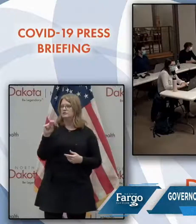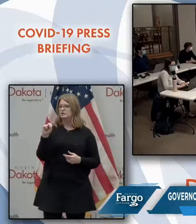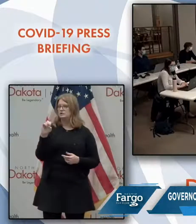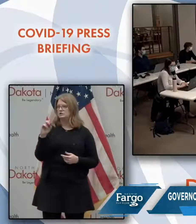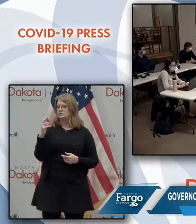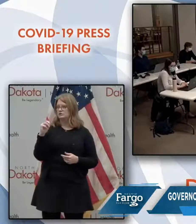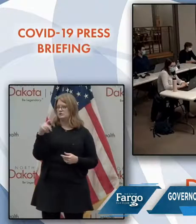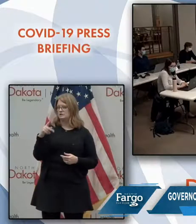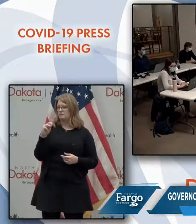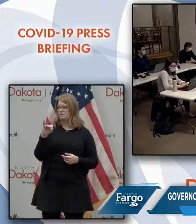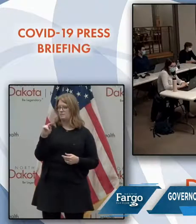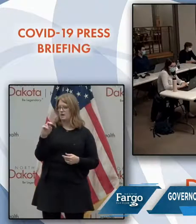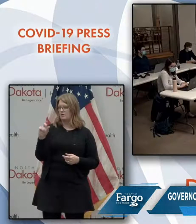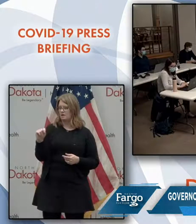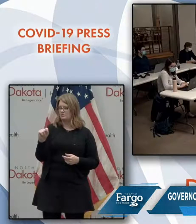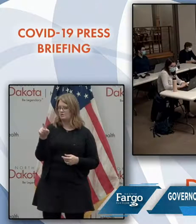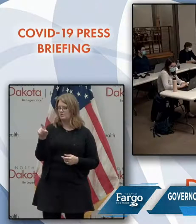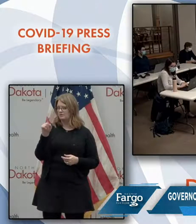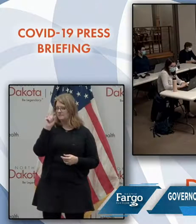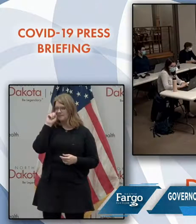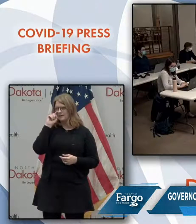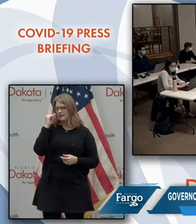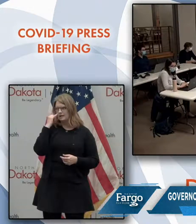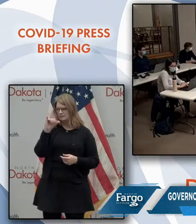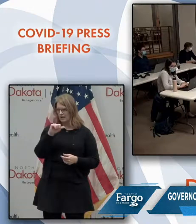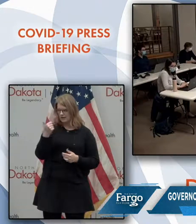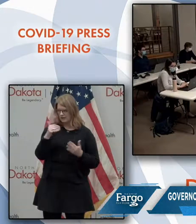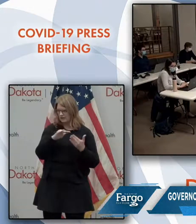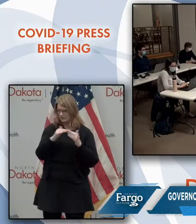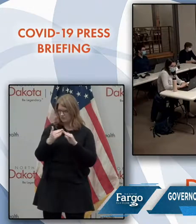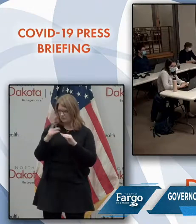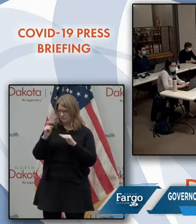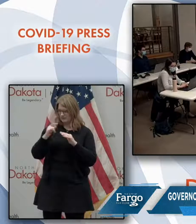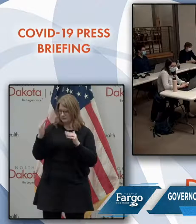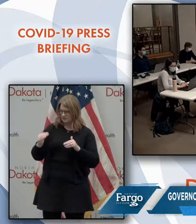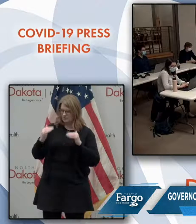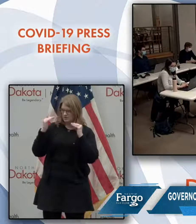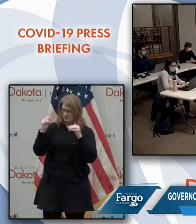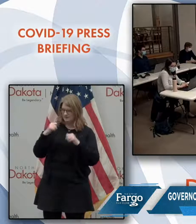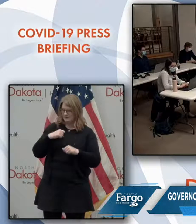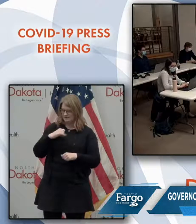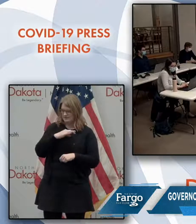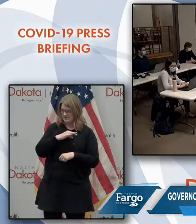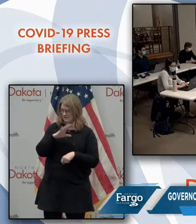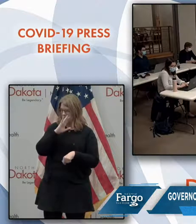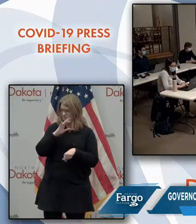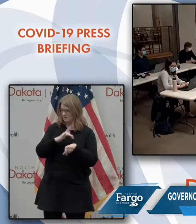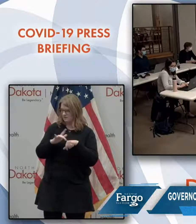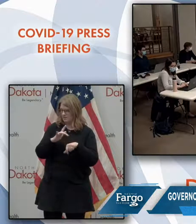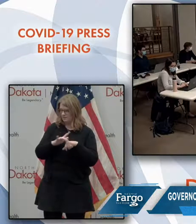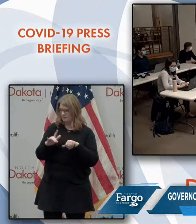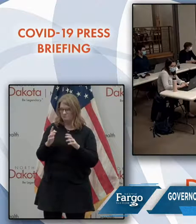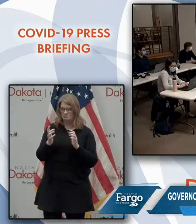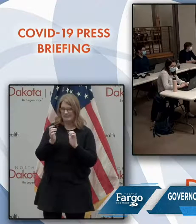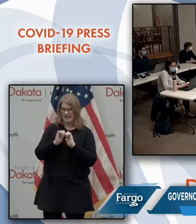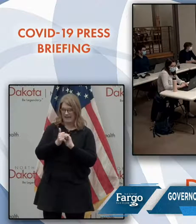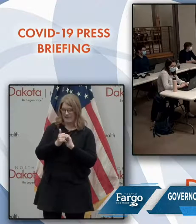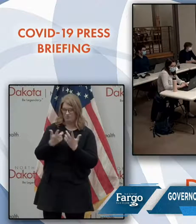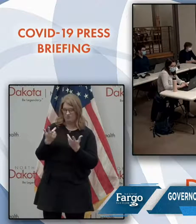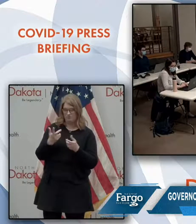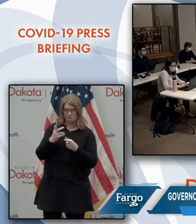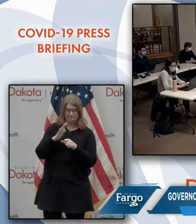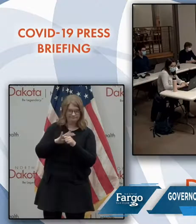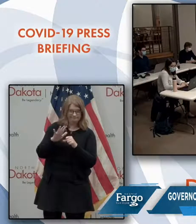Group in Minot. If any community needs to increase the number of staffed beds available, what is the plan for making sure there's adequate staffing for